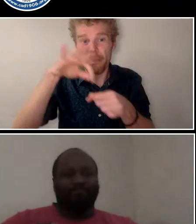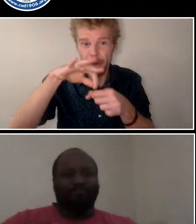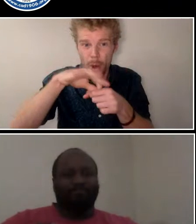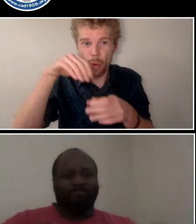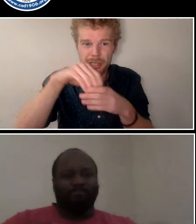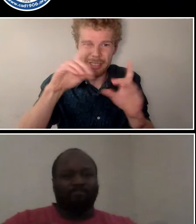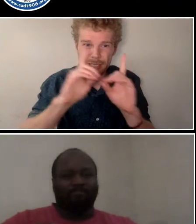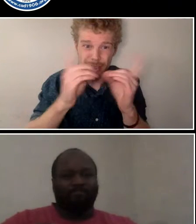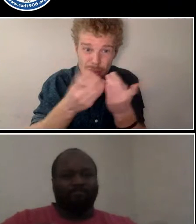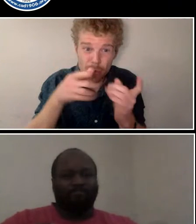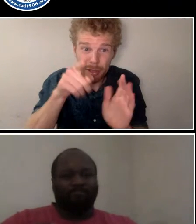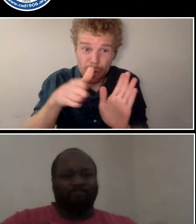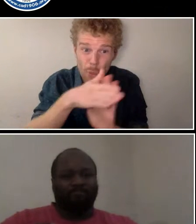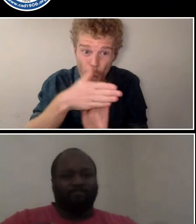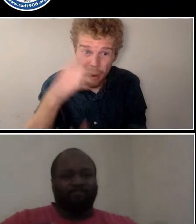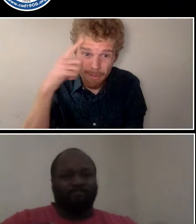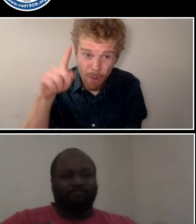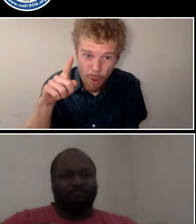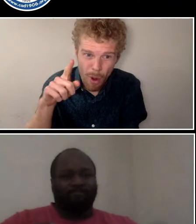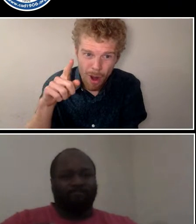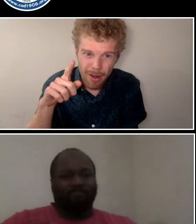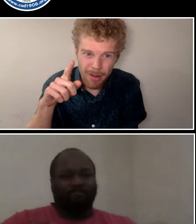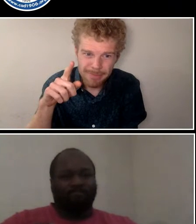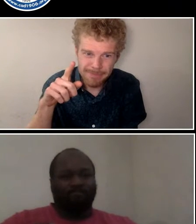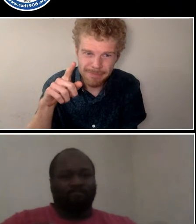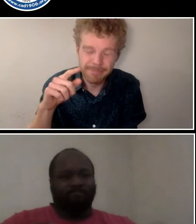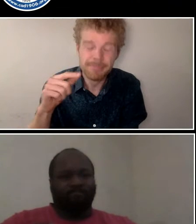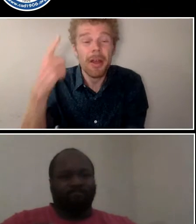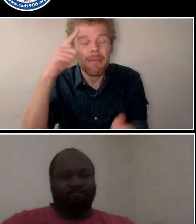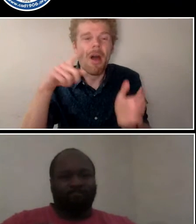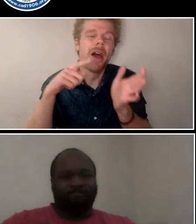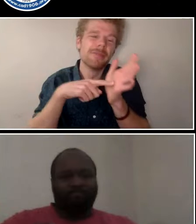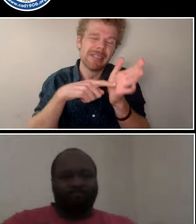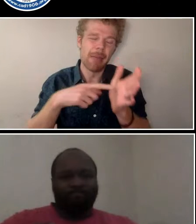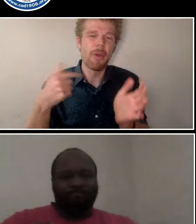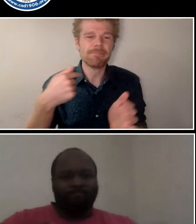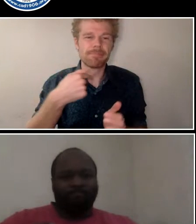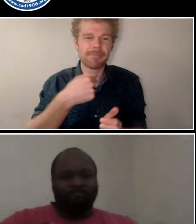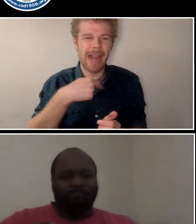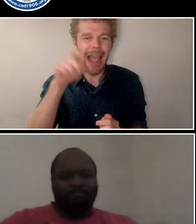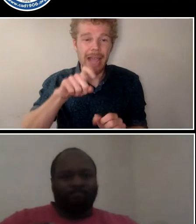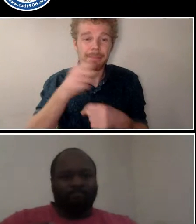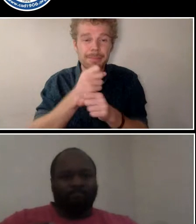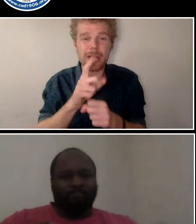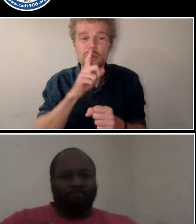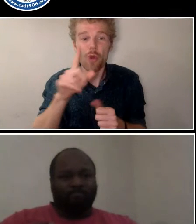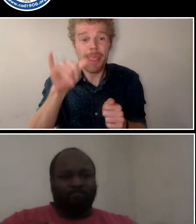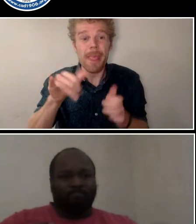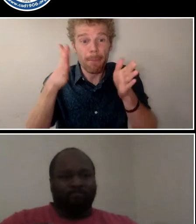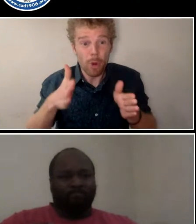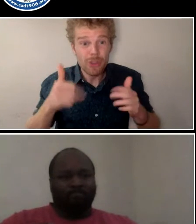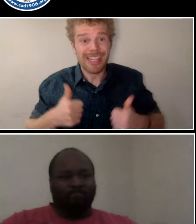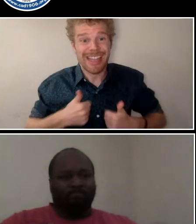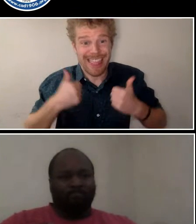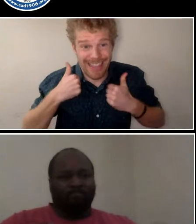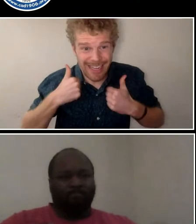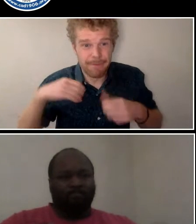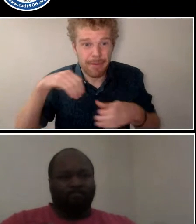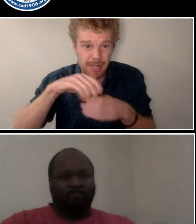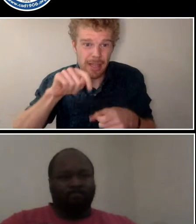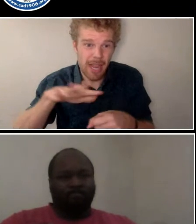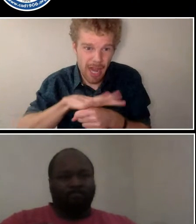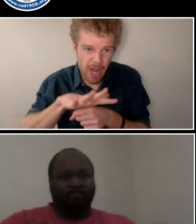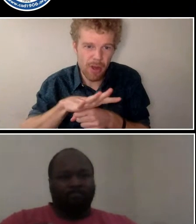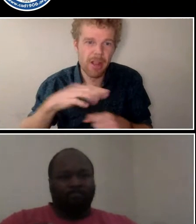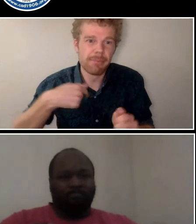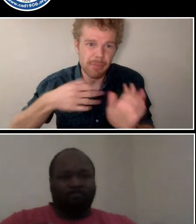Thank you for mentioning that last point. That's important. They need to be registered in the district that you're running in. So